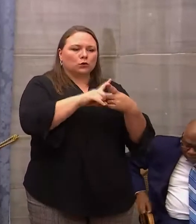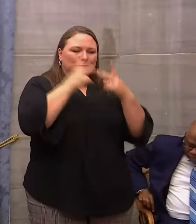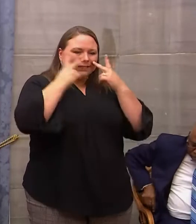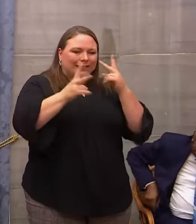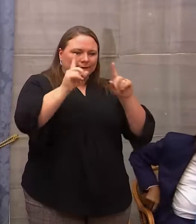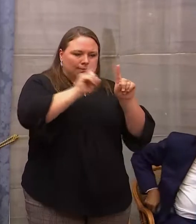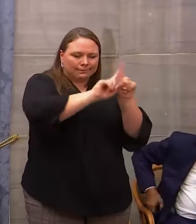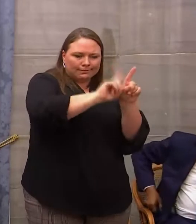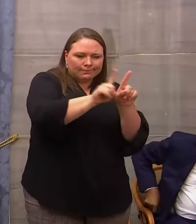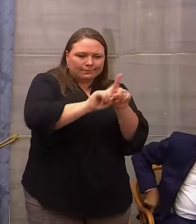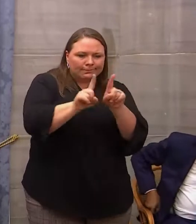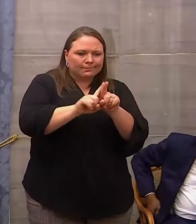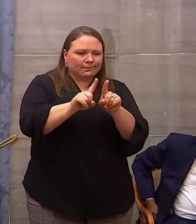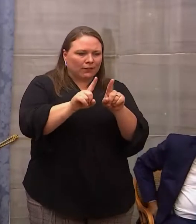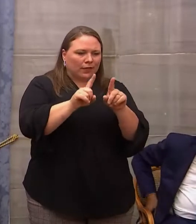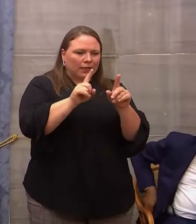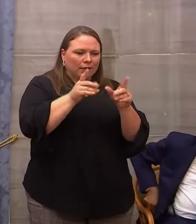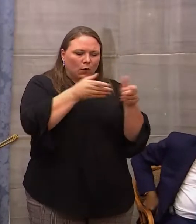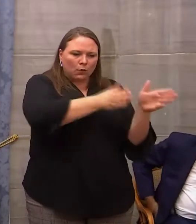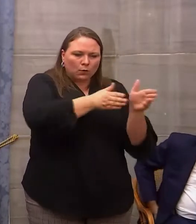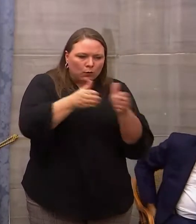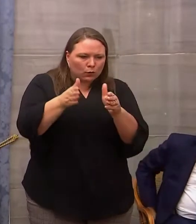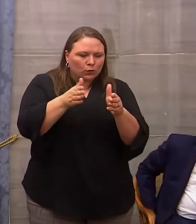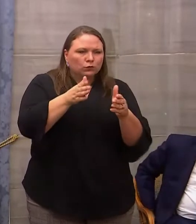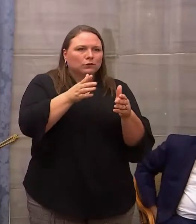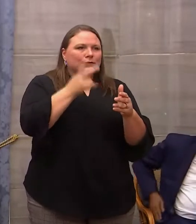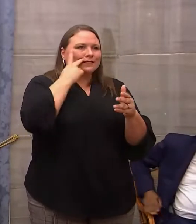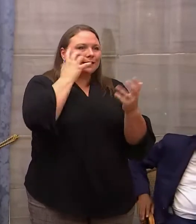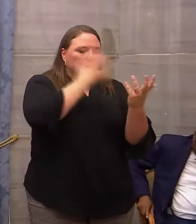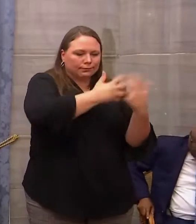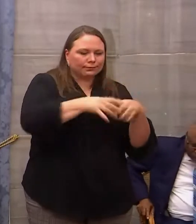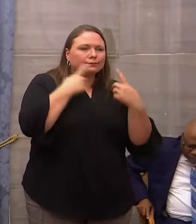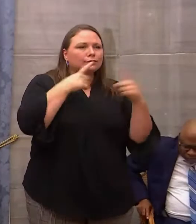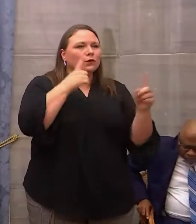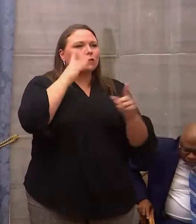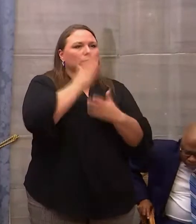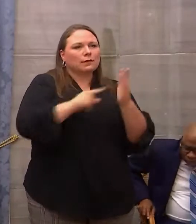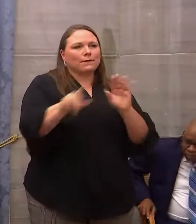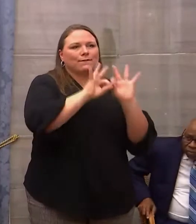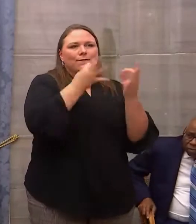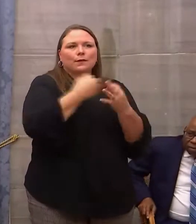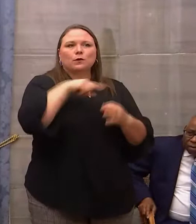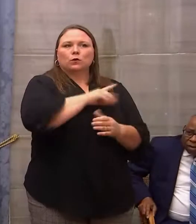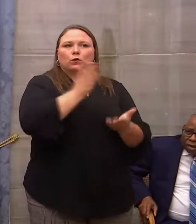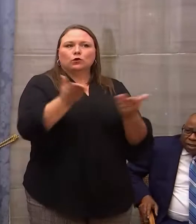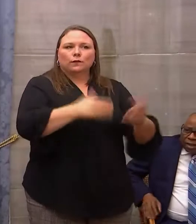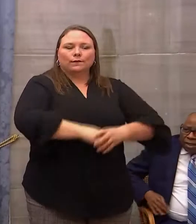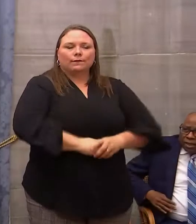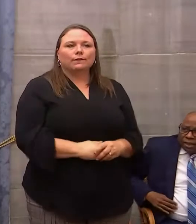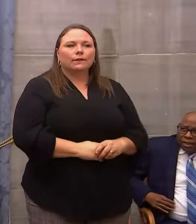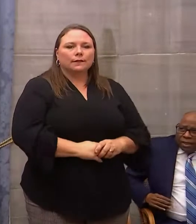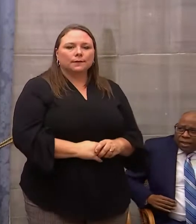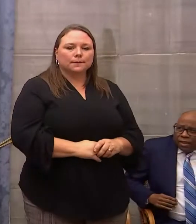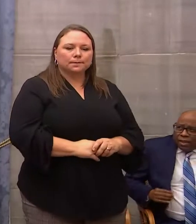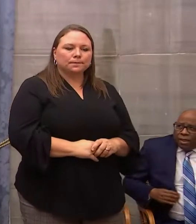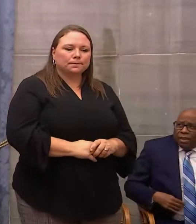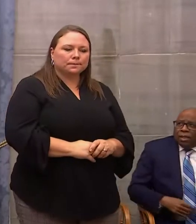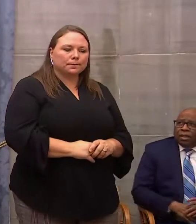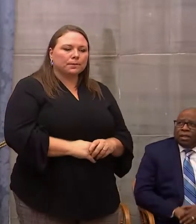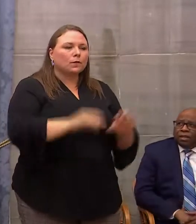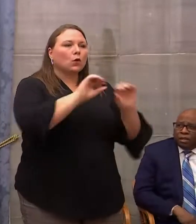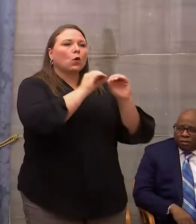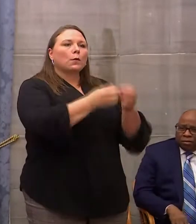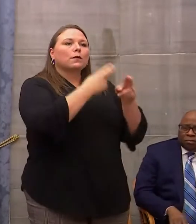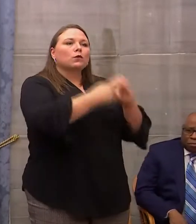to see what will work in some of the families that we're trying to serve. An organization